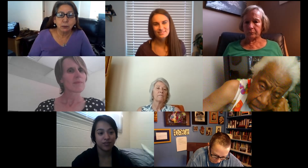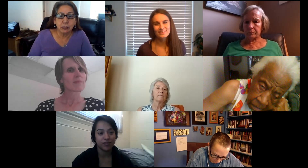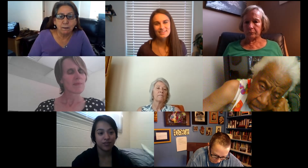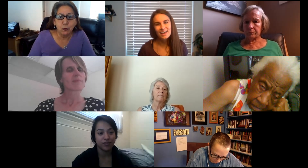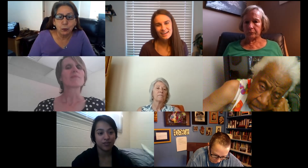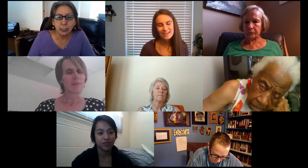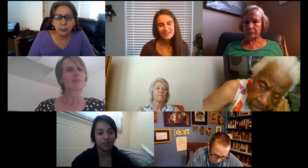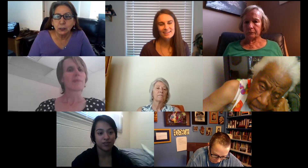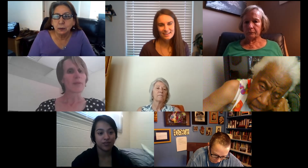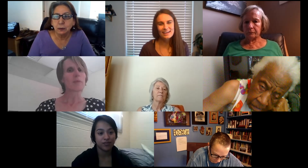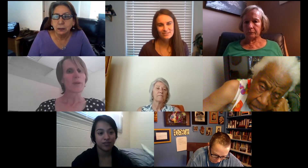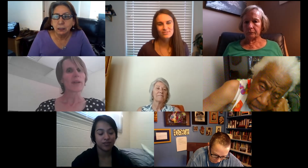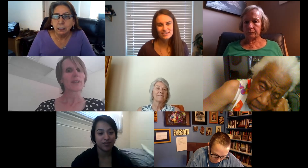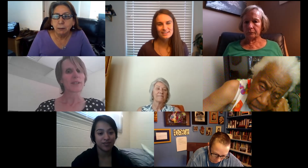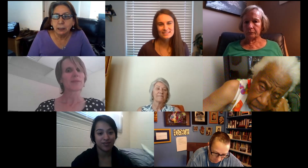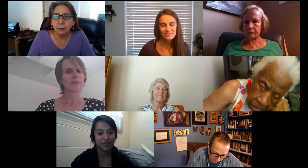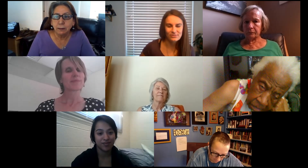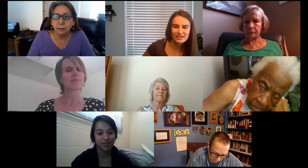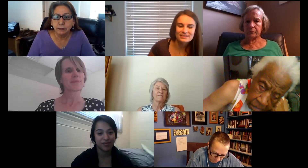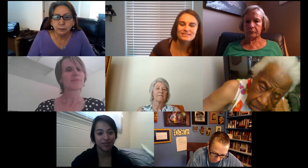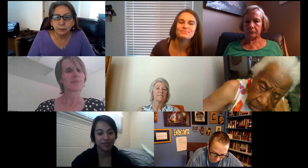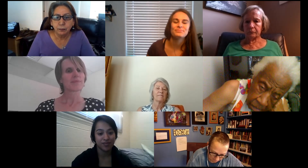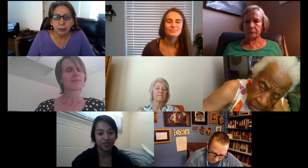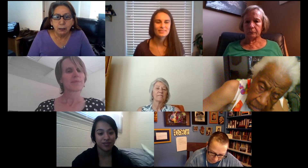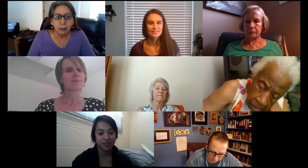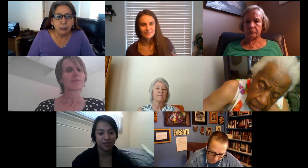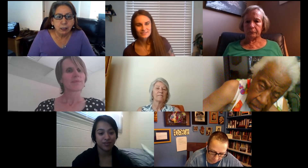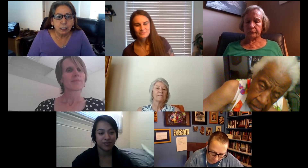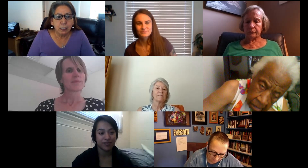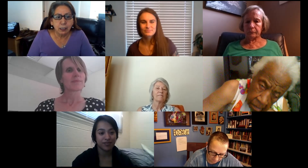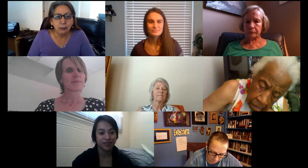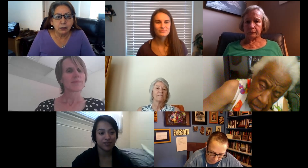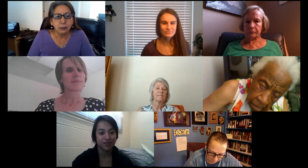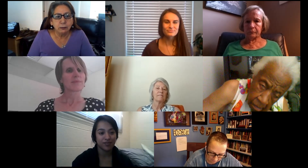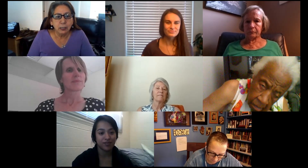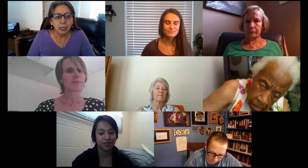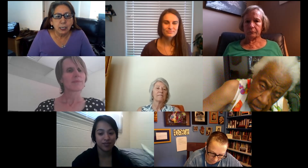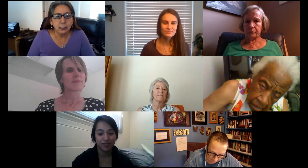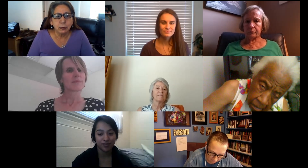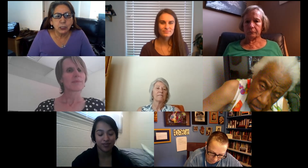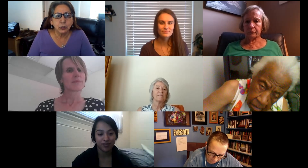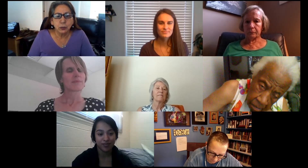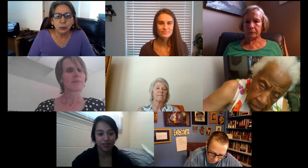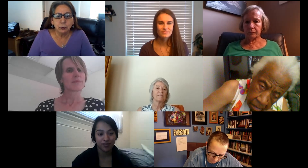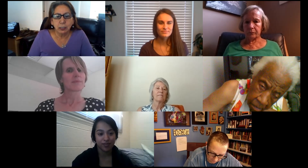me and I'll forward it to you. And I can forward it to everyone else. Yeah, and also I just wanted to show you, I